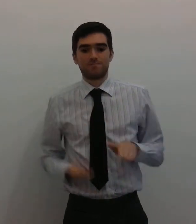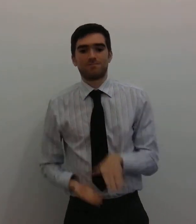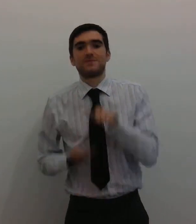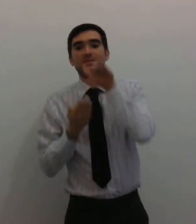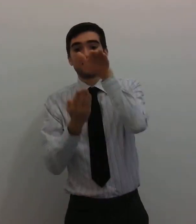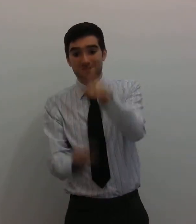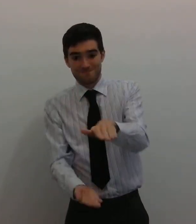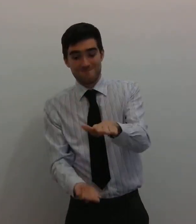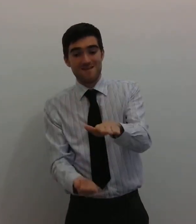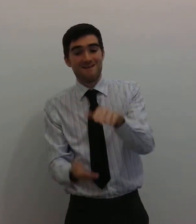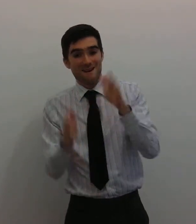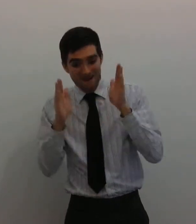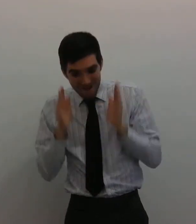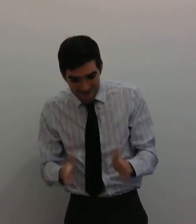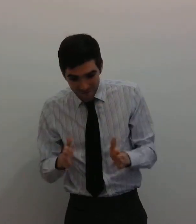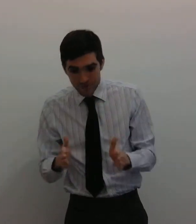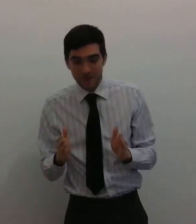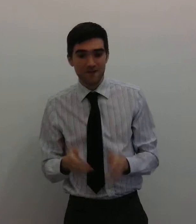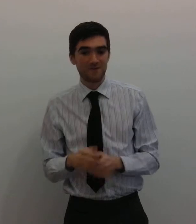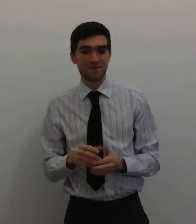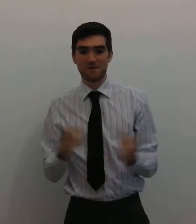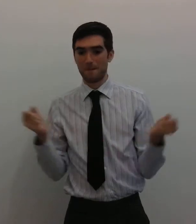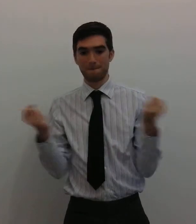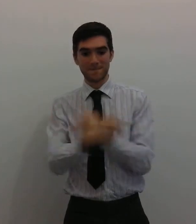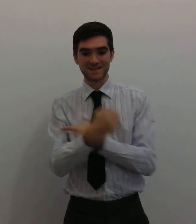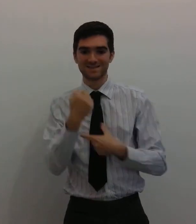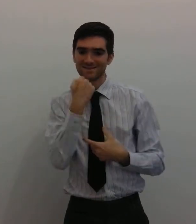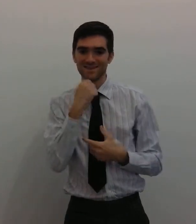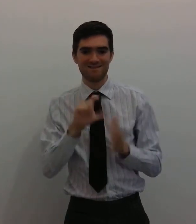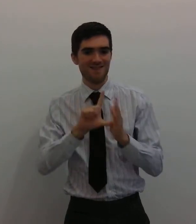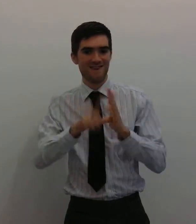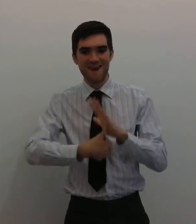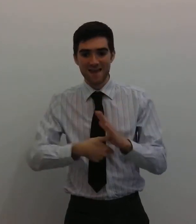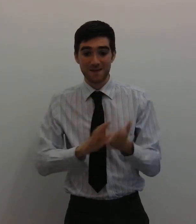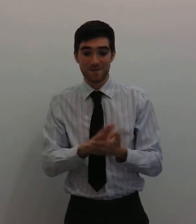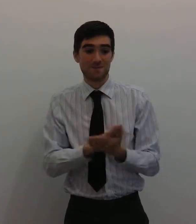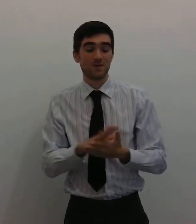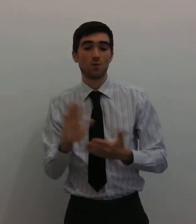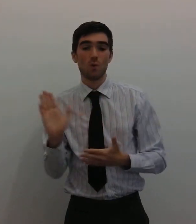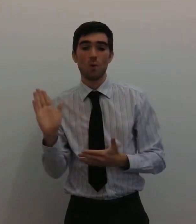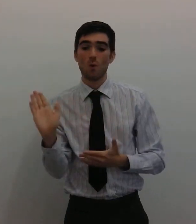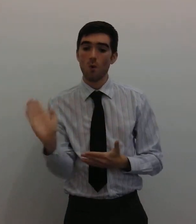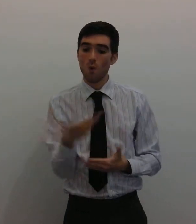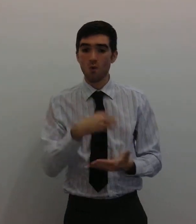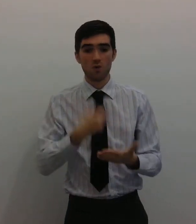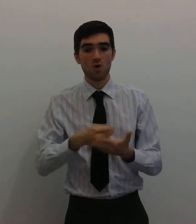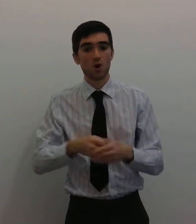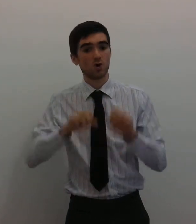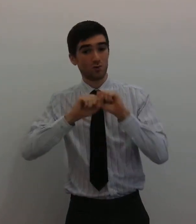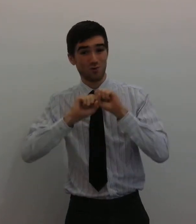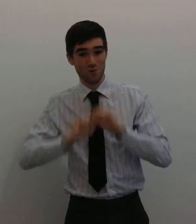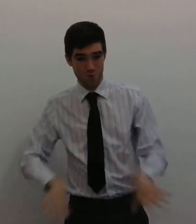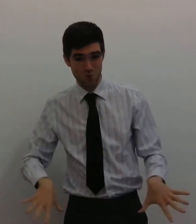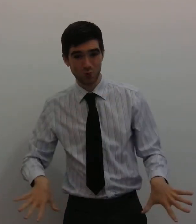lose all our costs other than the applicable court fees. So it is important that you do that.